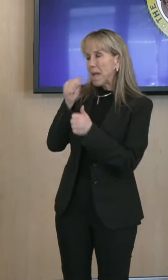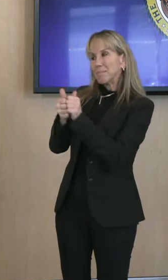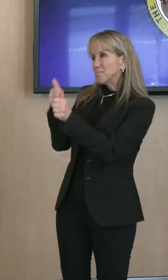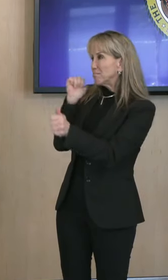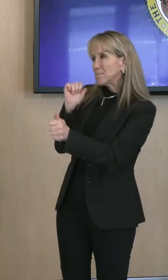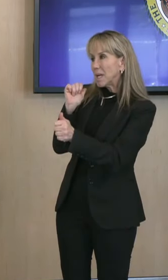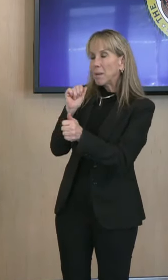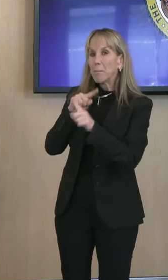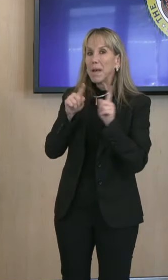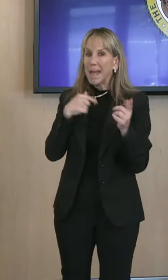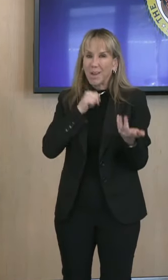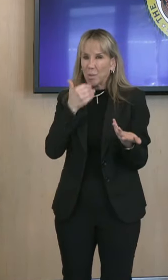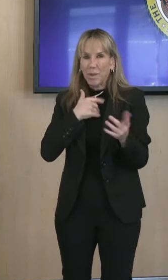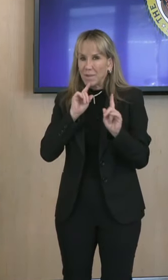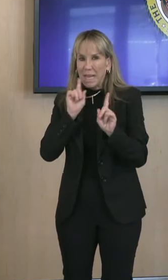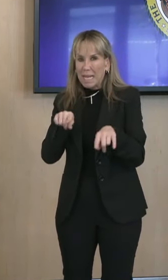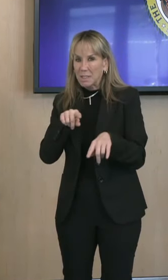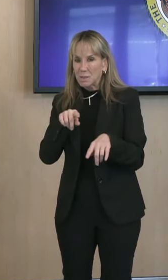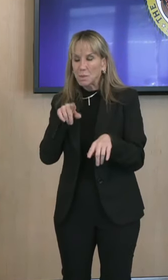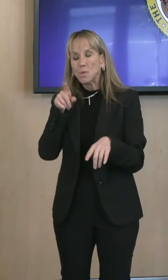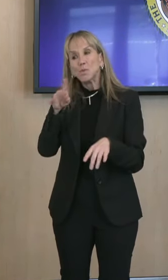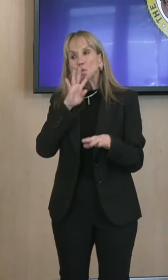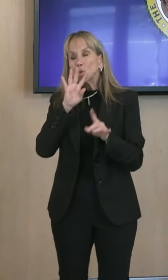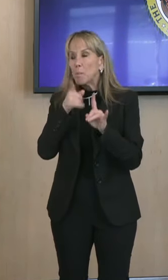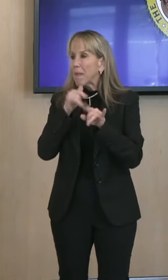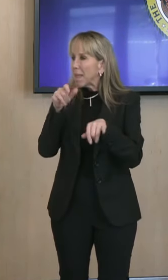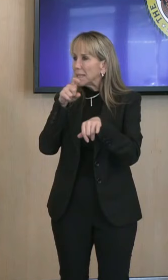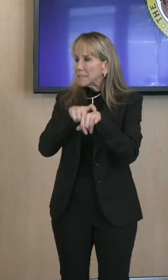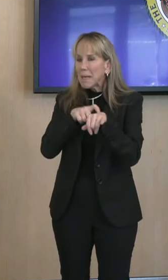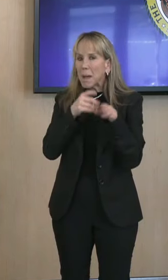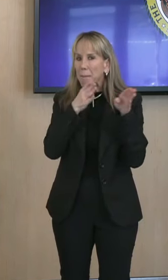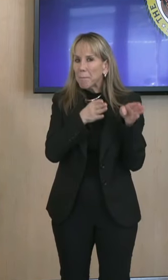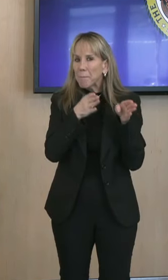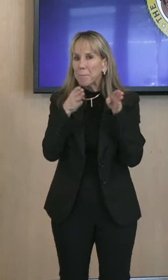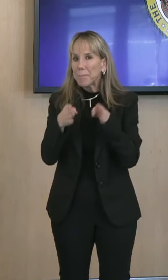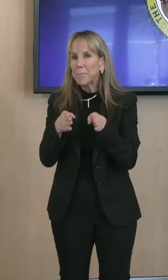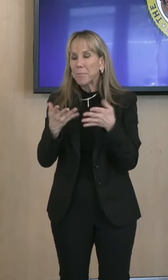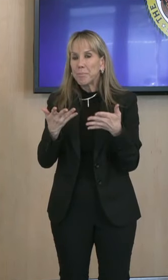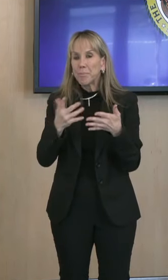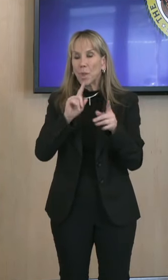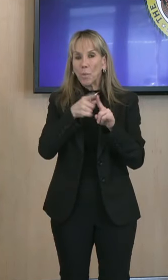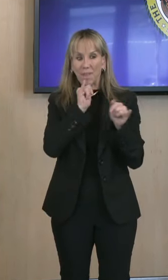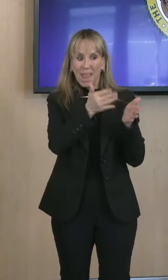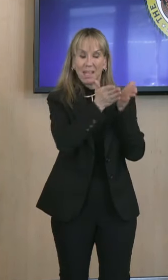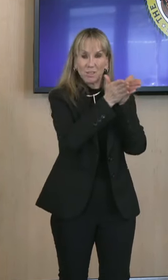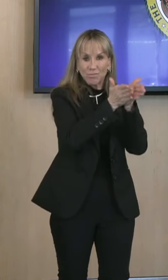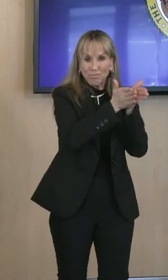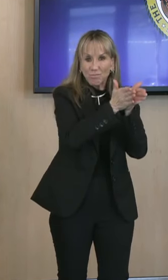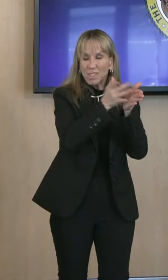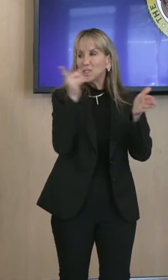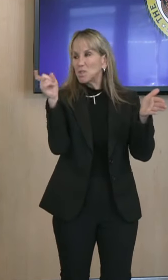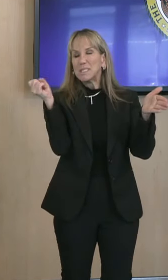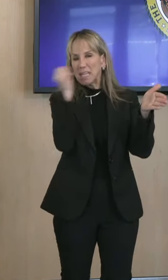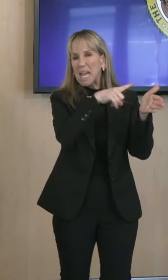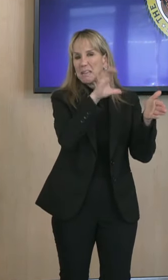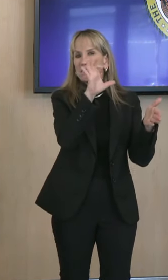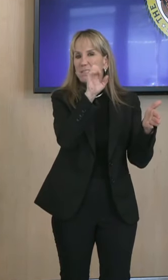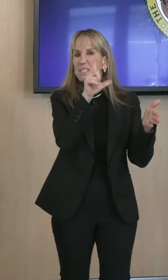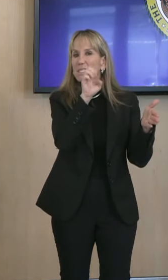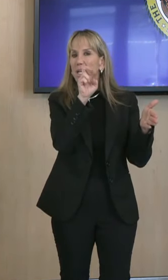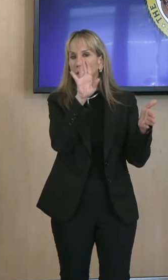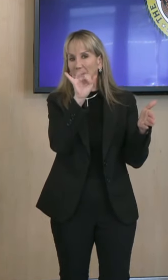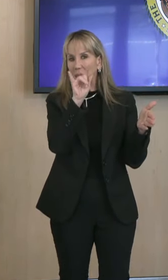answers. Your questions with regard to timing, as far as Celebrity, I would refer to Celebrity. As far